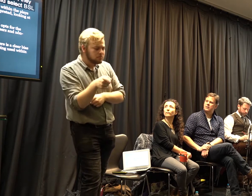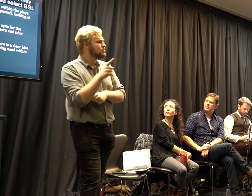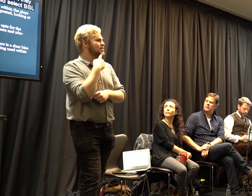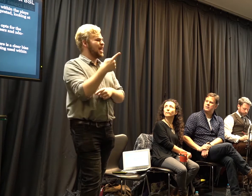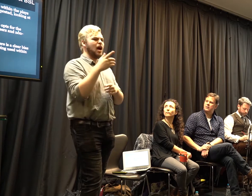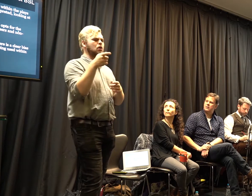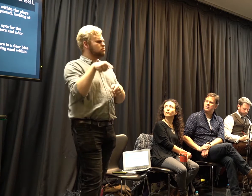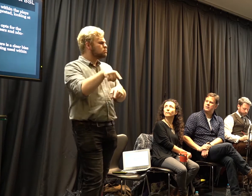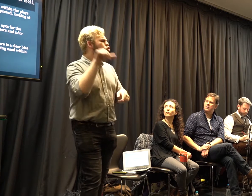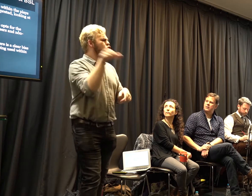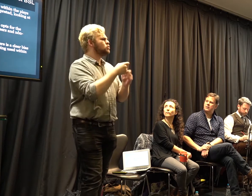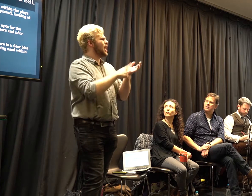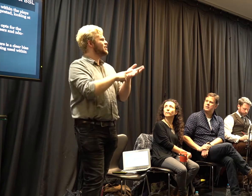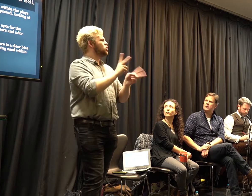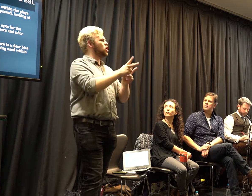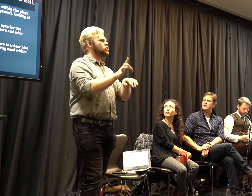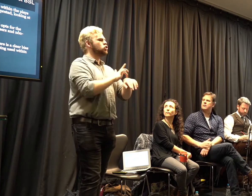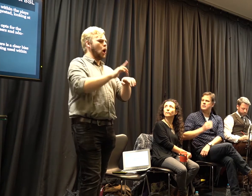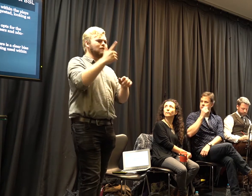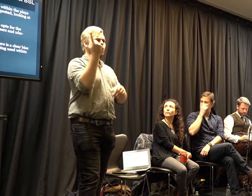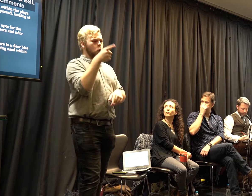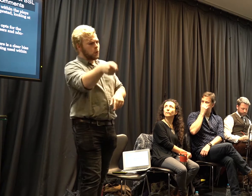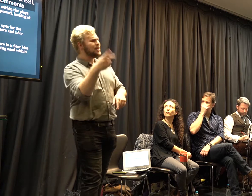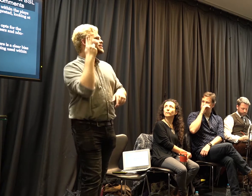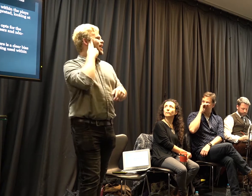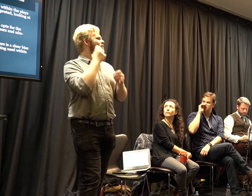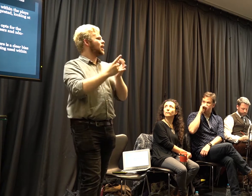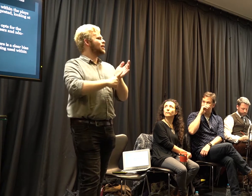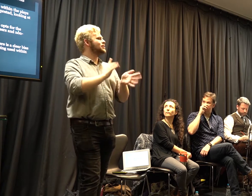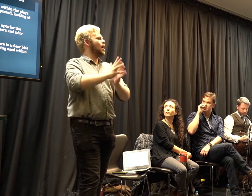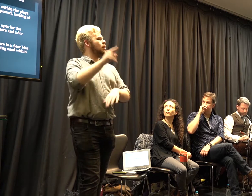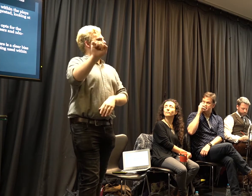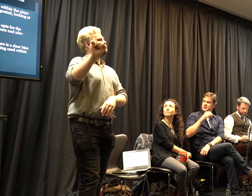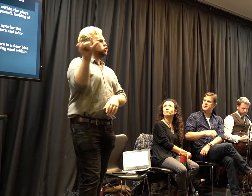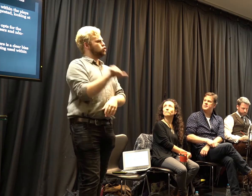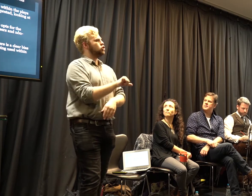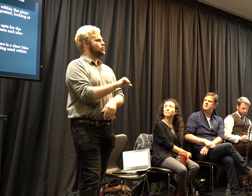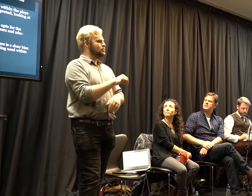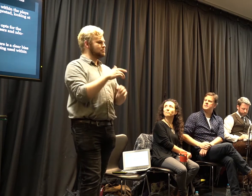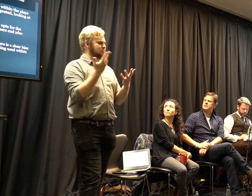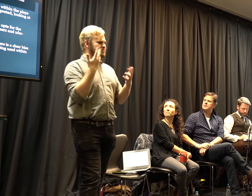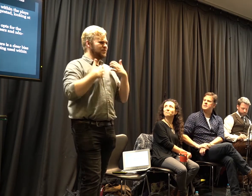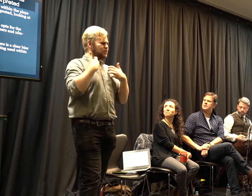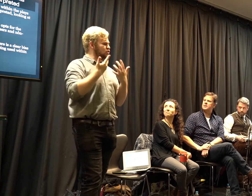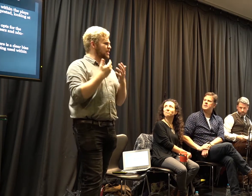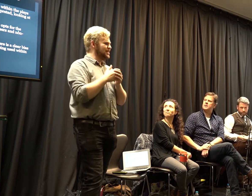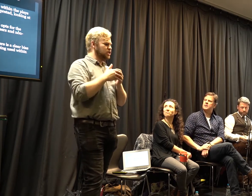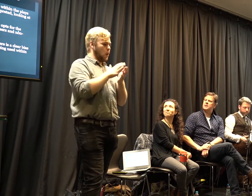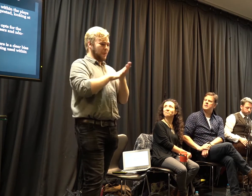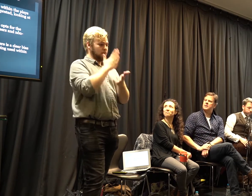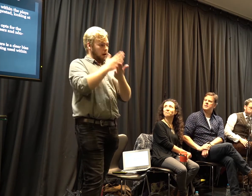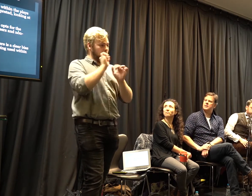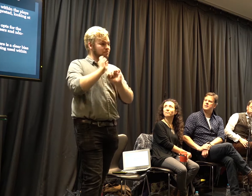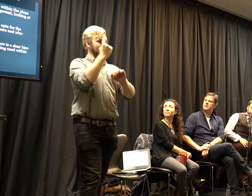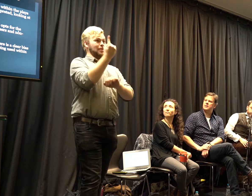but within their comments they qualified that there should be BSL interpreted shows for deaf BSL users.